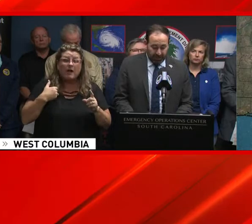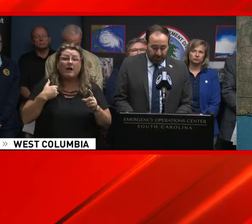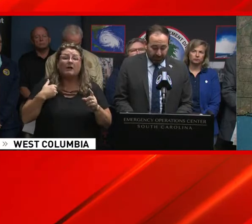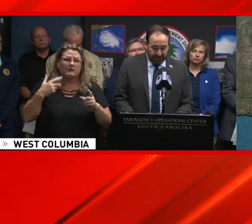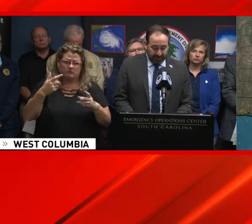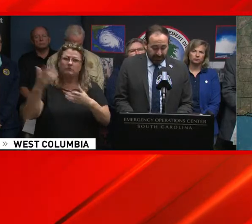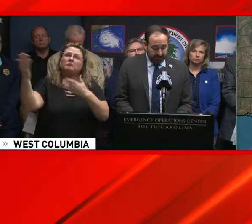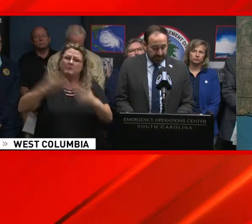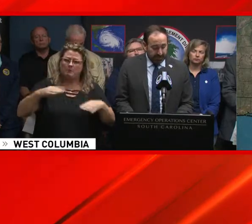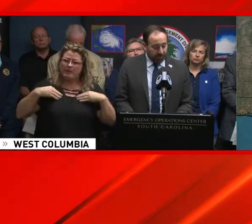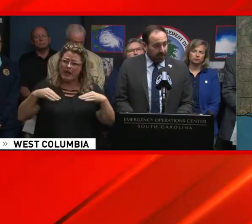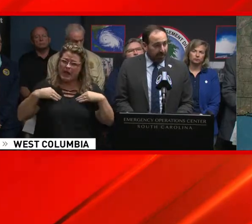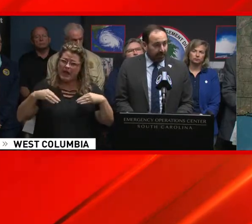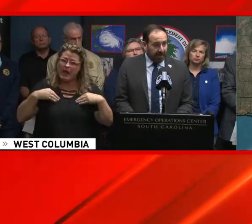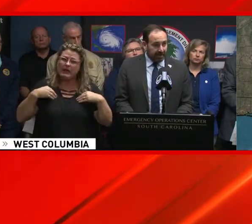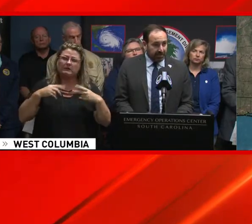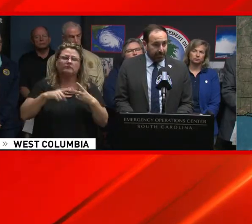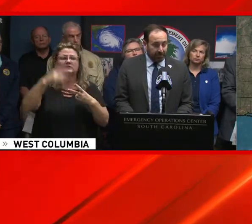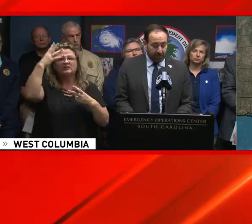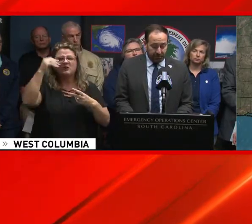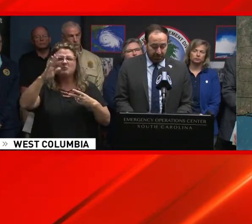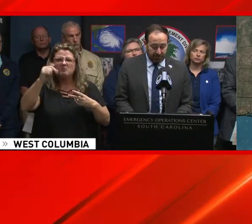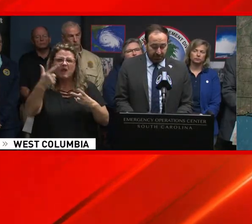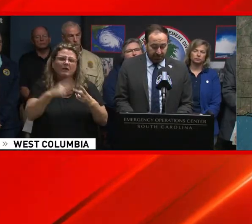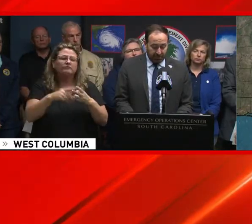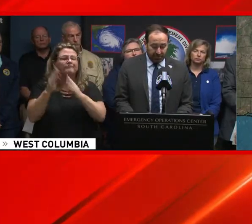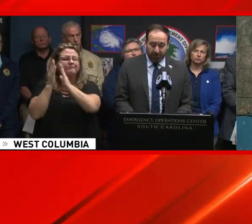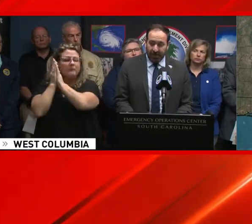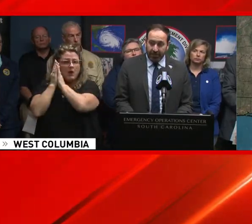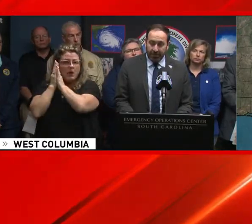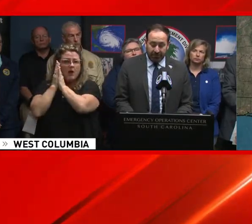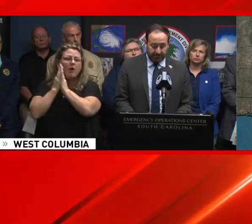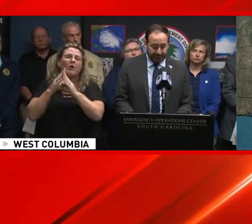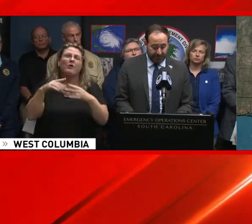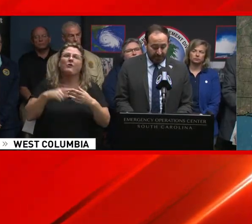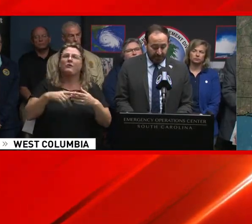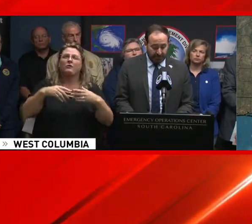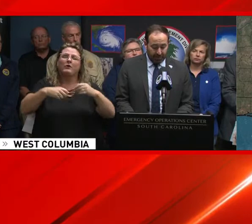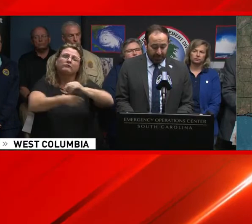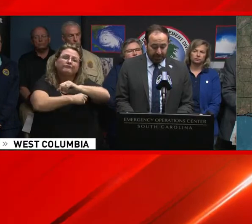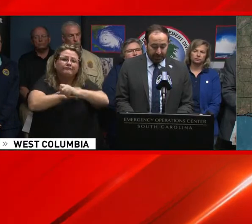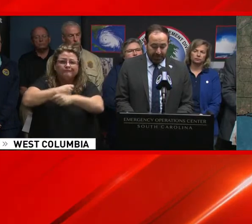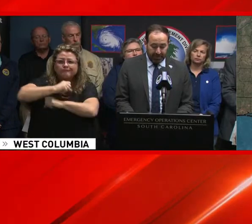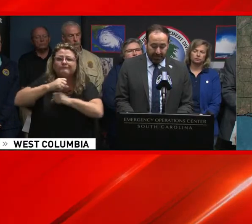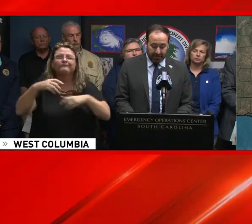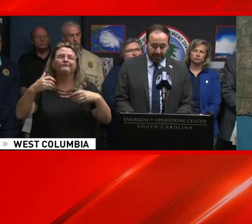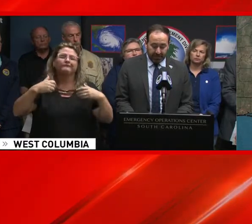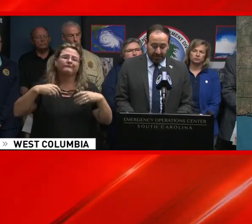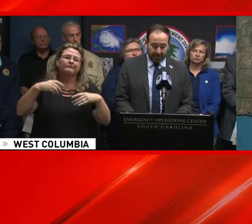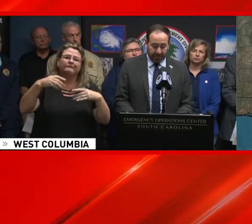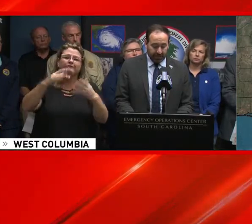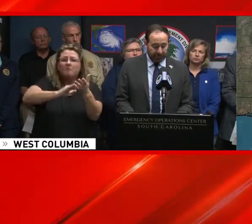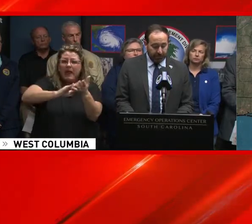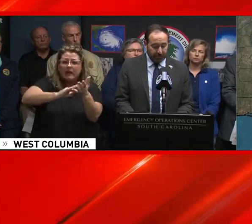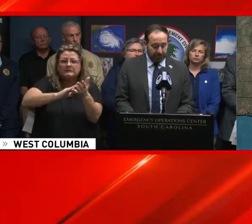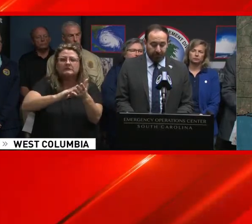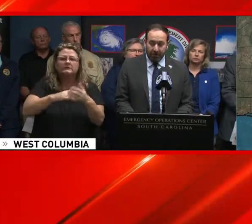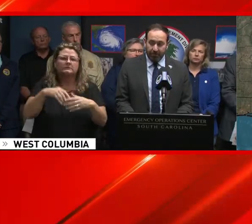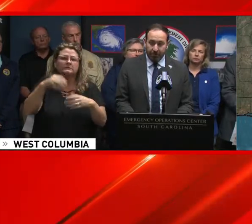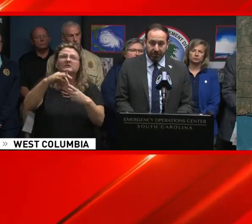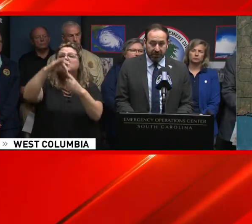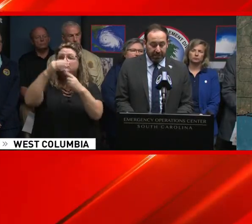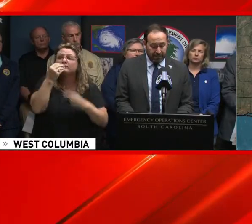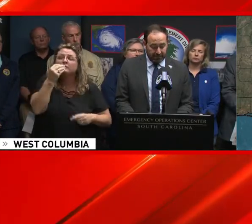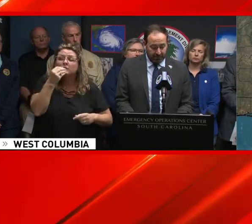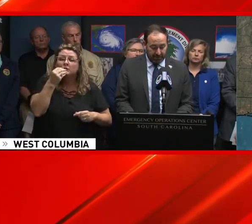bring blankets, sleeping bags, pillows, personal hygiene, products, medications, and any special food if you're on